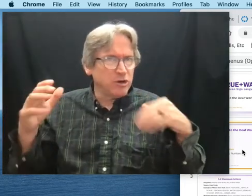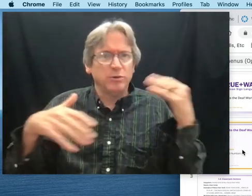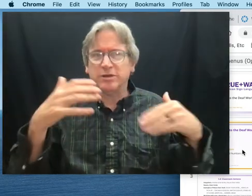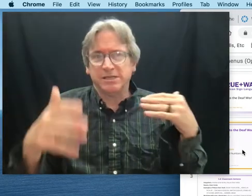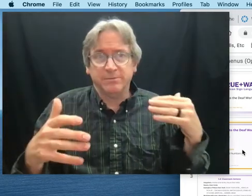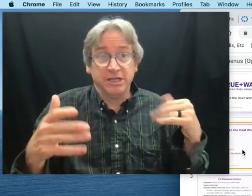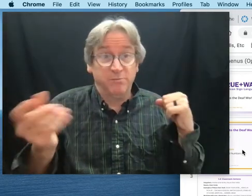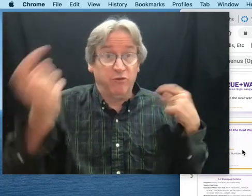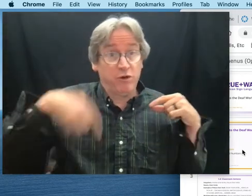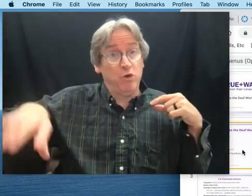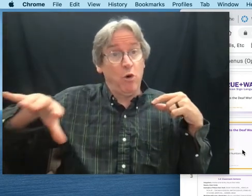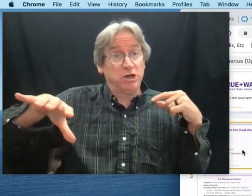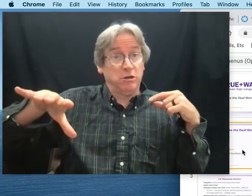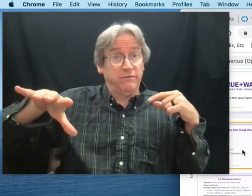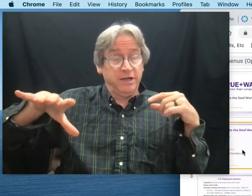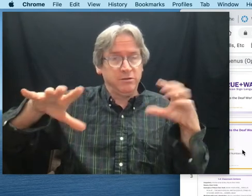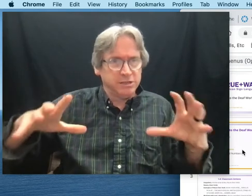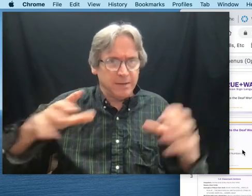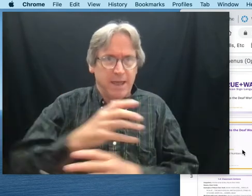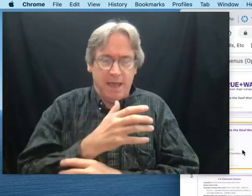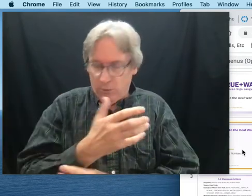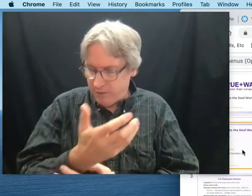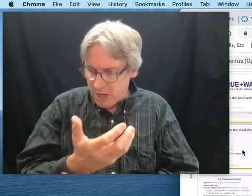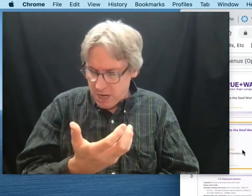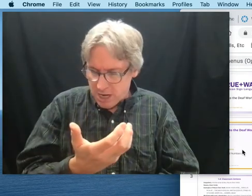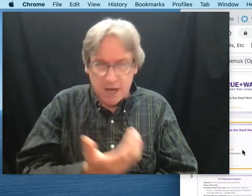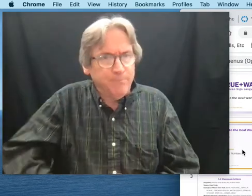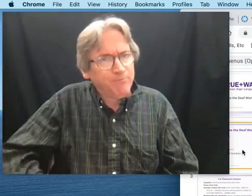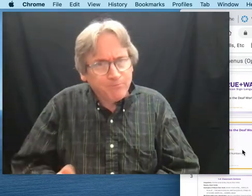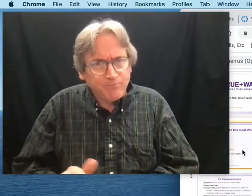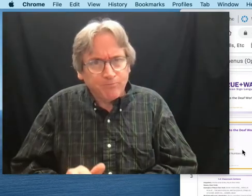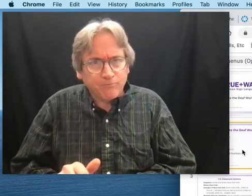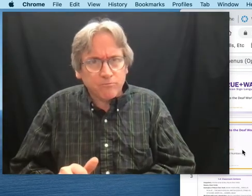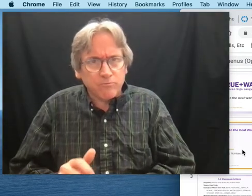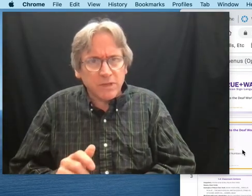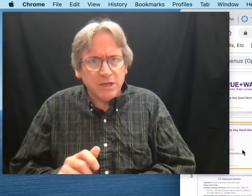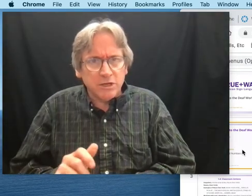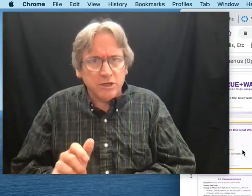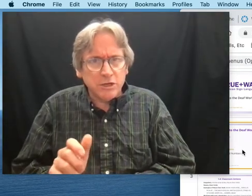and try to address some things before you watch all the videos that may help.